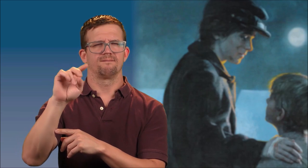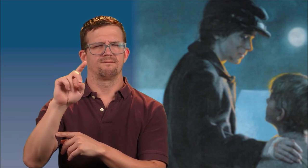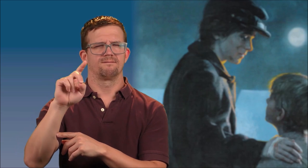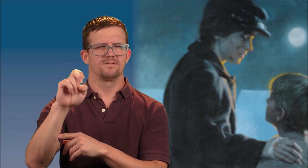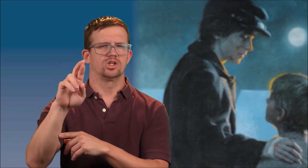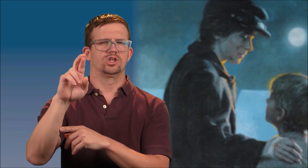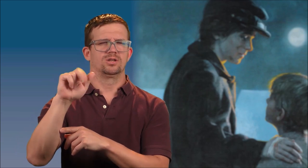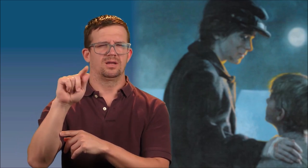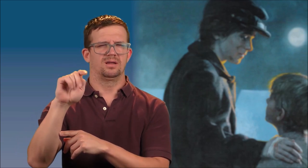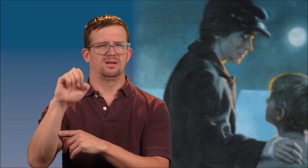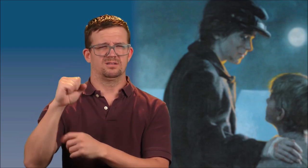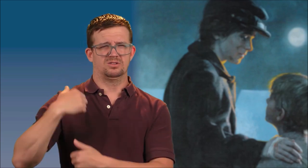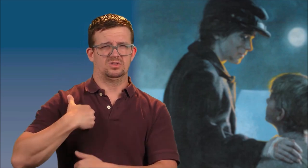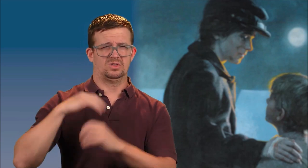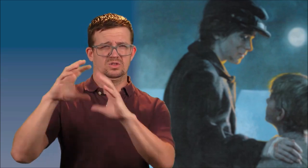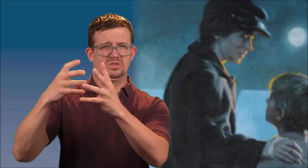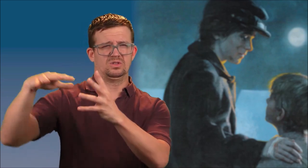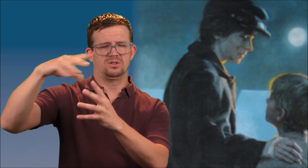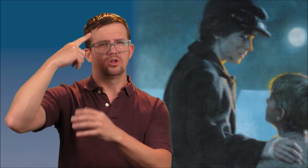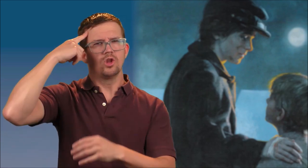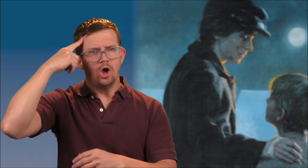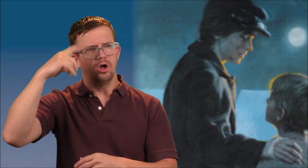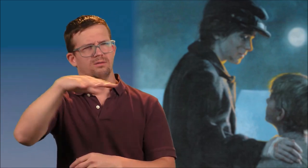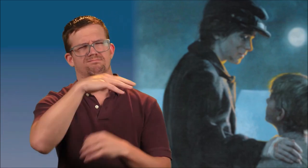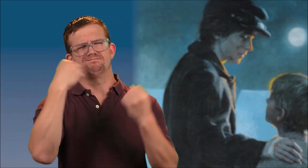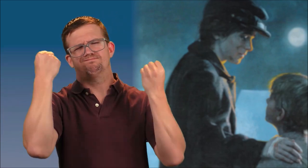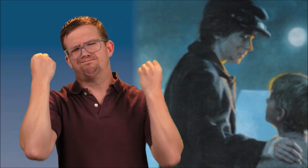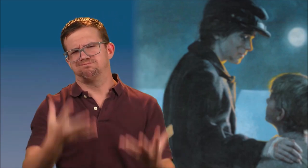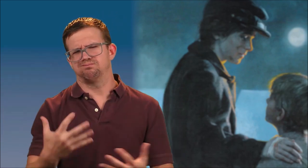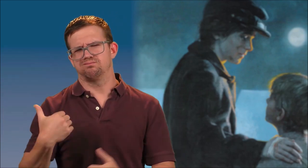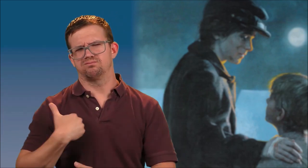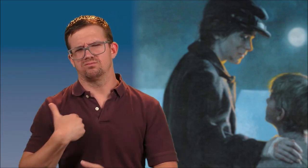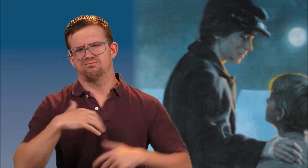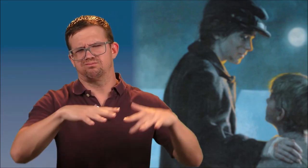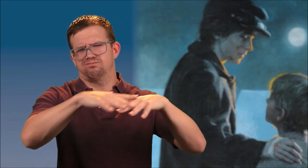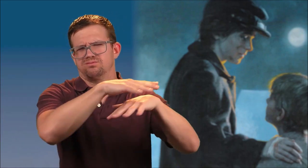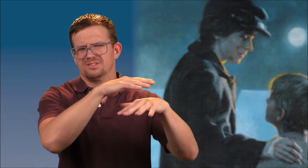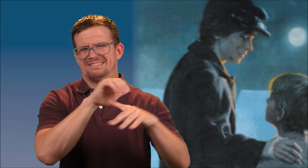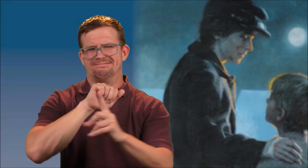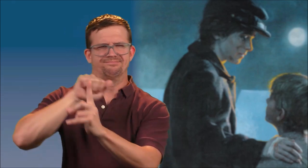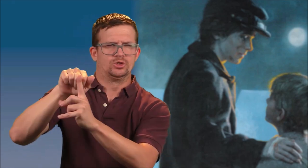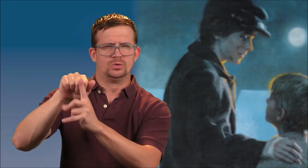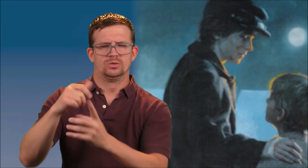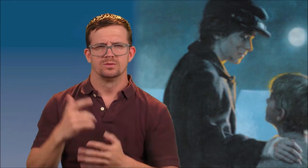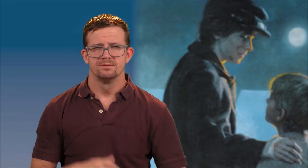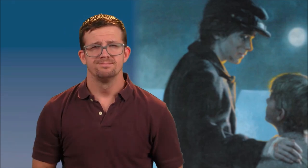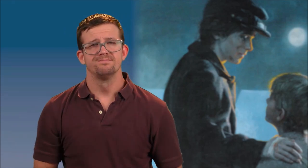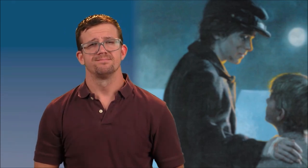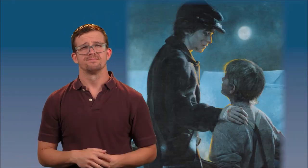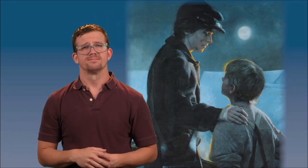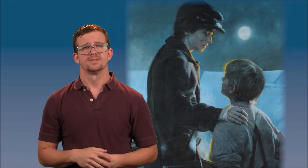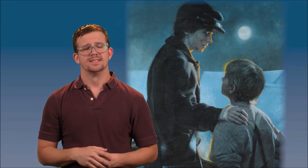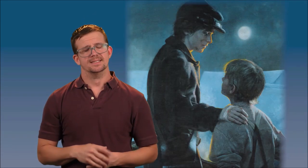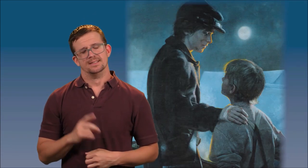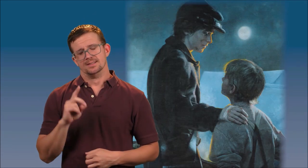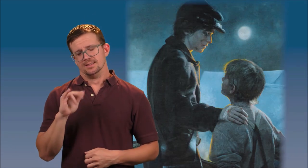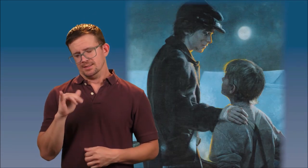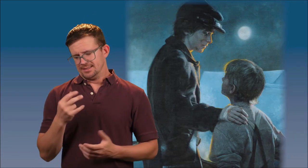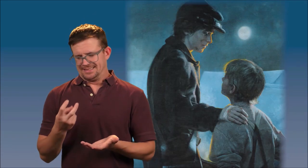Kept going by a couple picket guards, trying to fool the Confederates into thinking we've got more men.